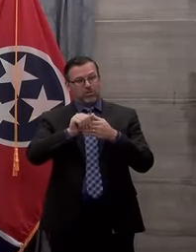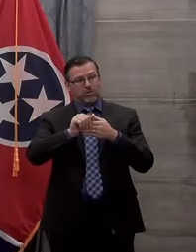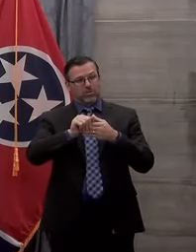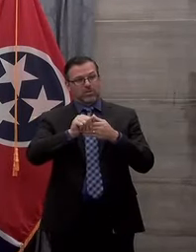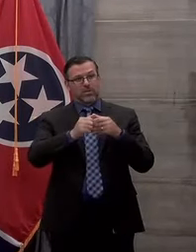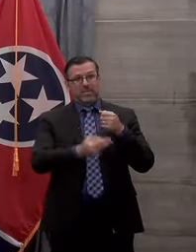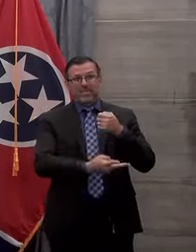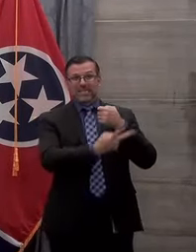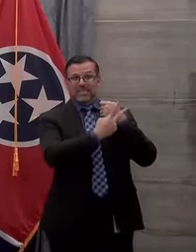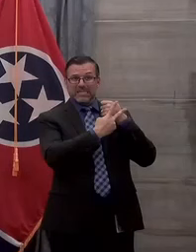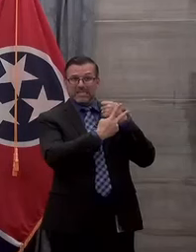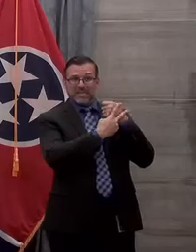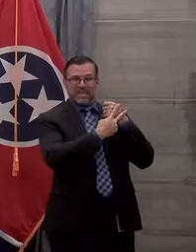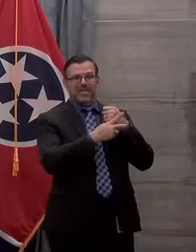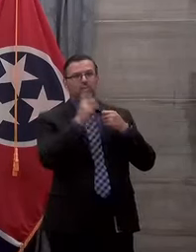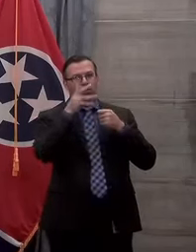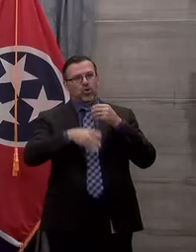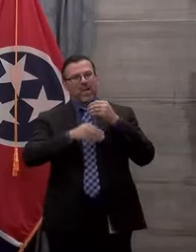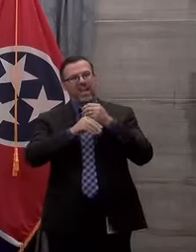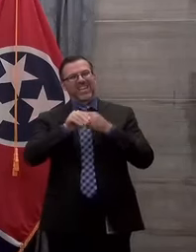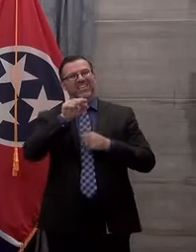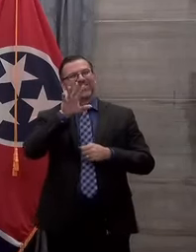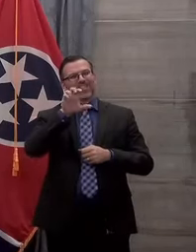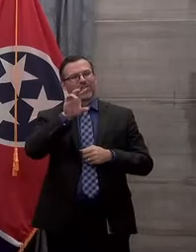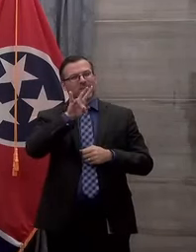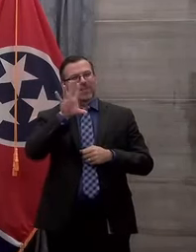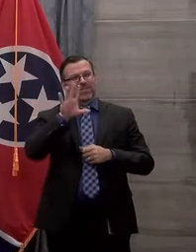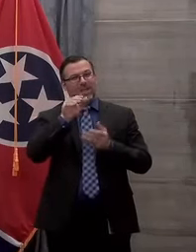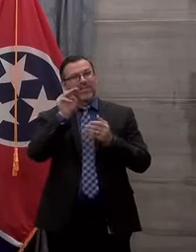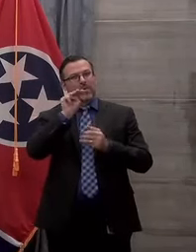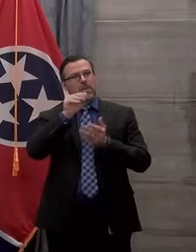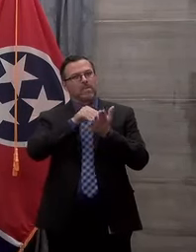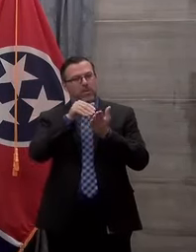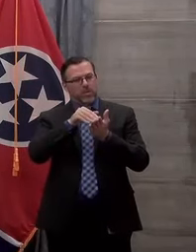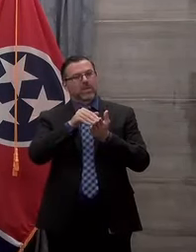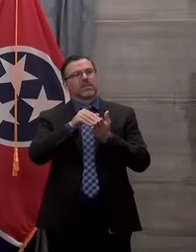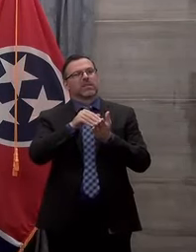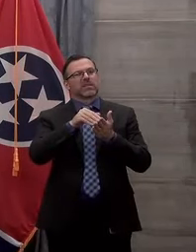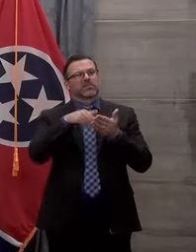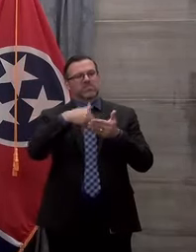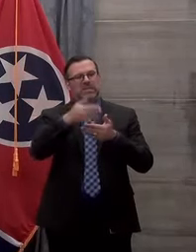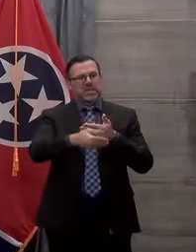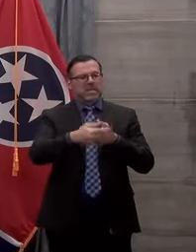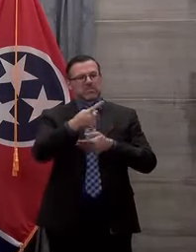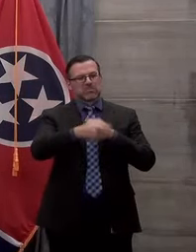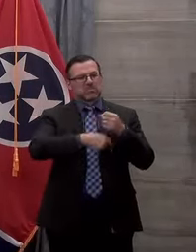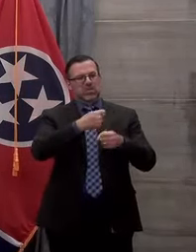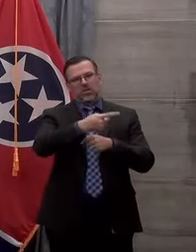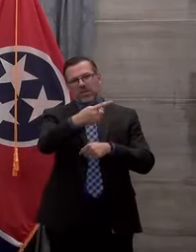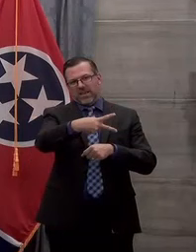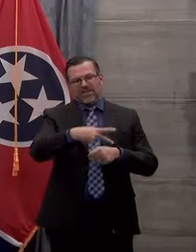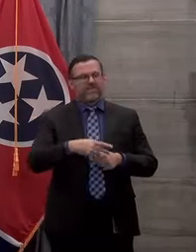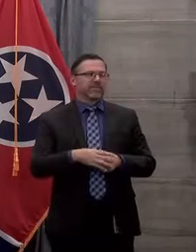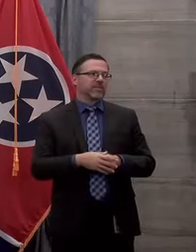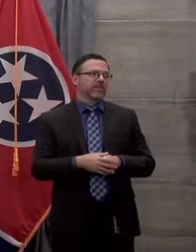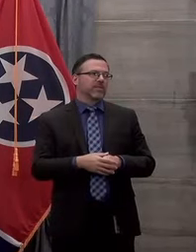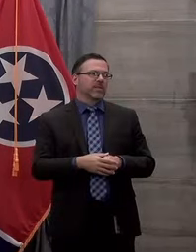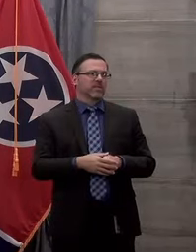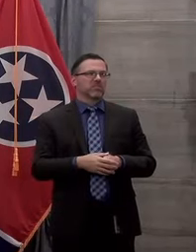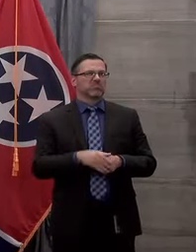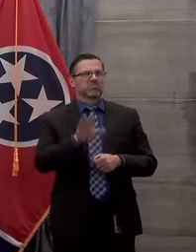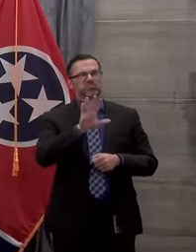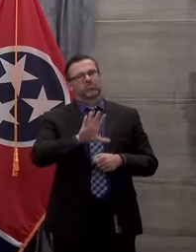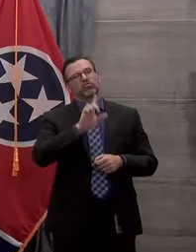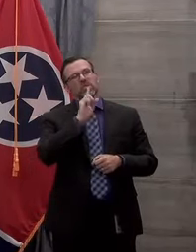about $575 million over the next year and a half or so, year, 13